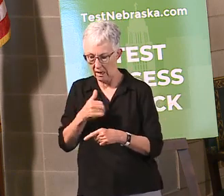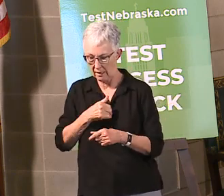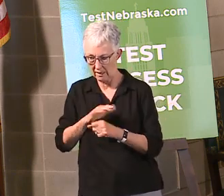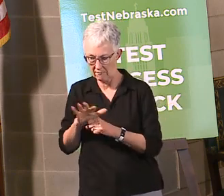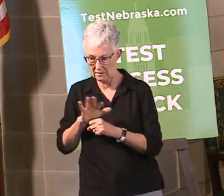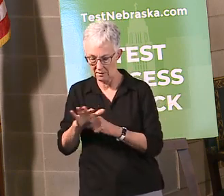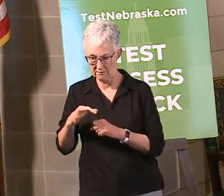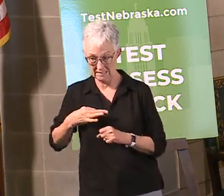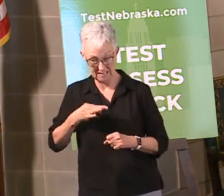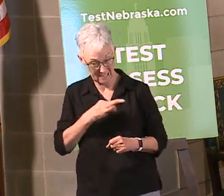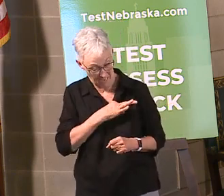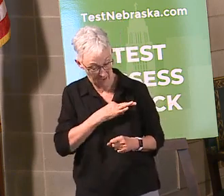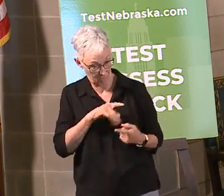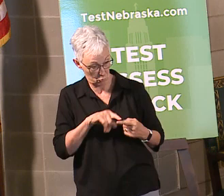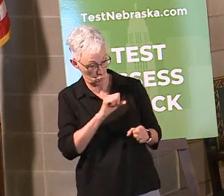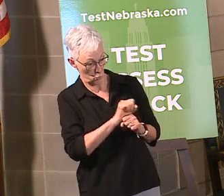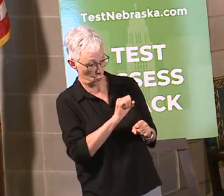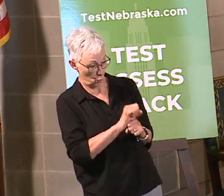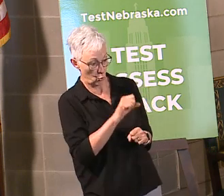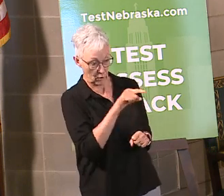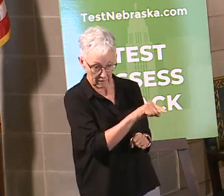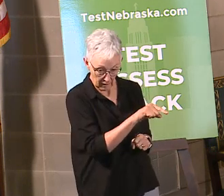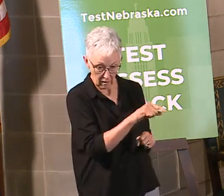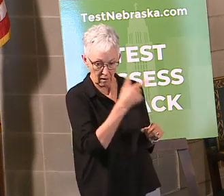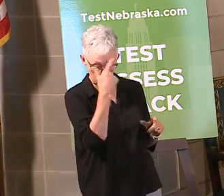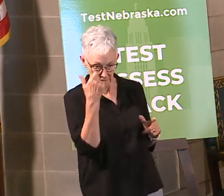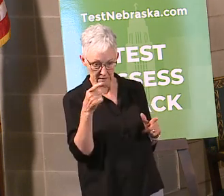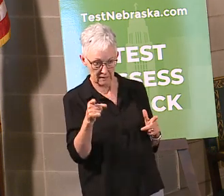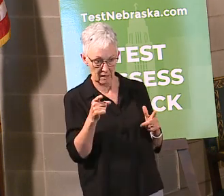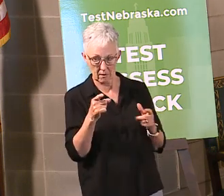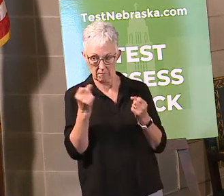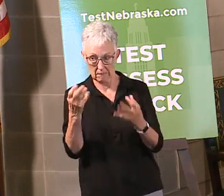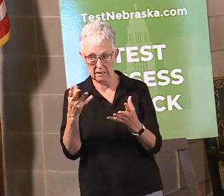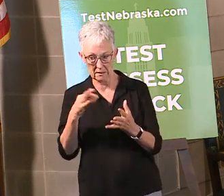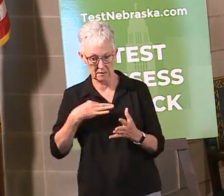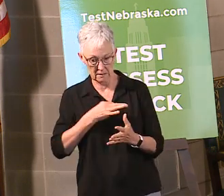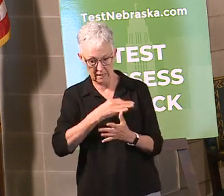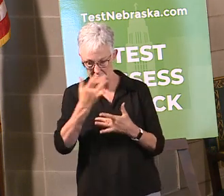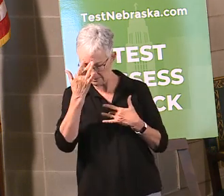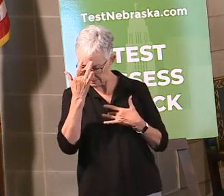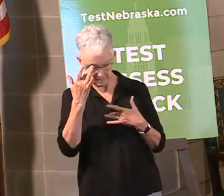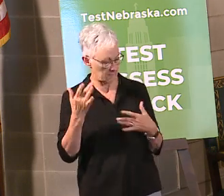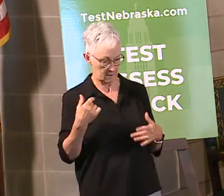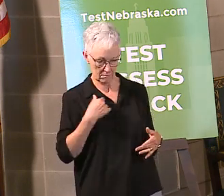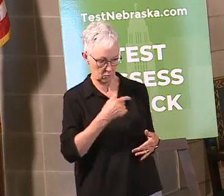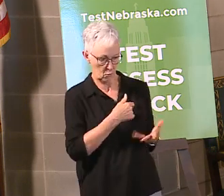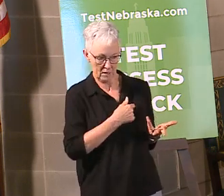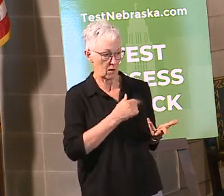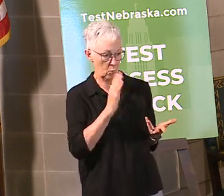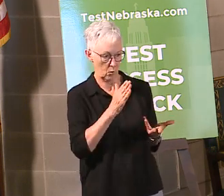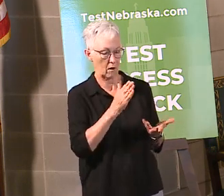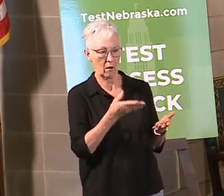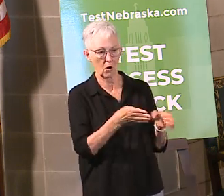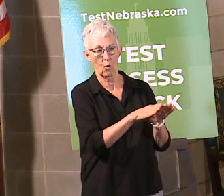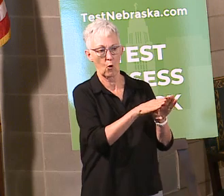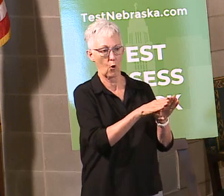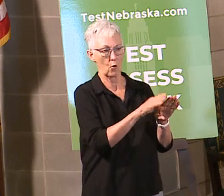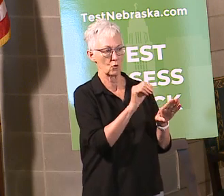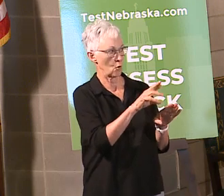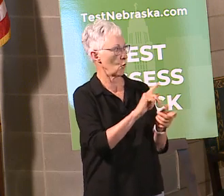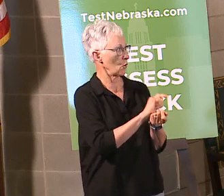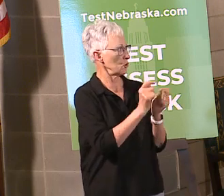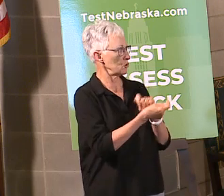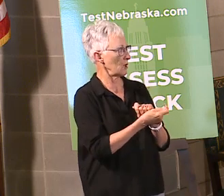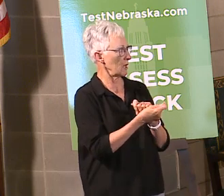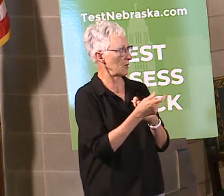So we make these decisions based on staffing and data to make that decision whether or not we would move people from that facility. Oh, and sorry, there